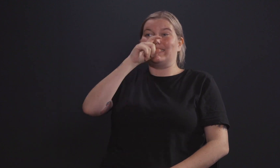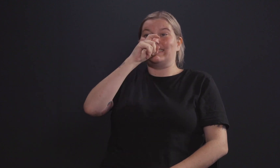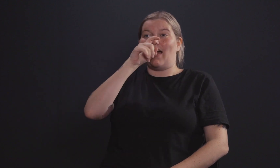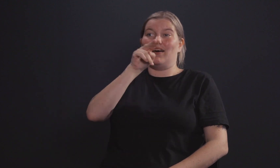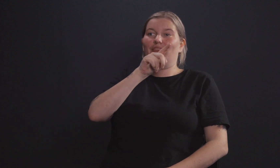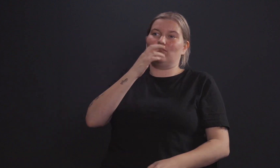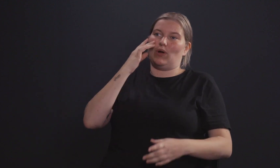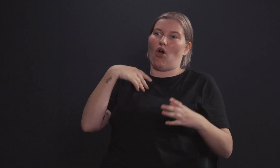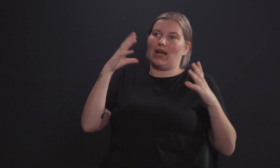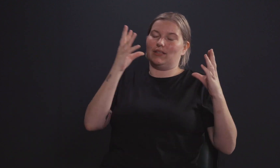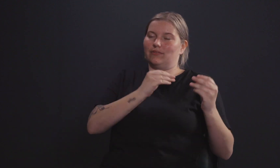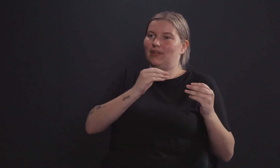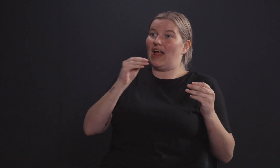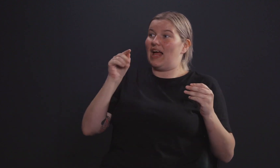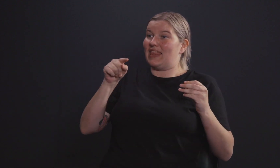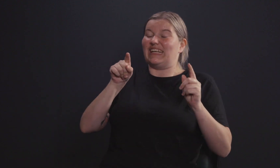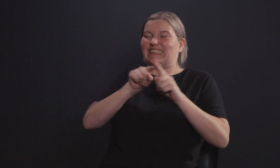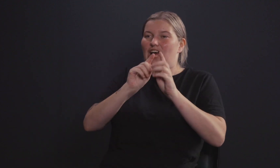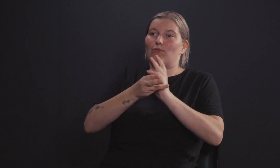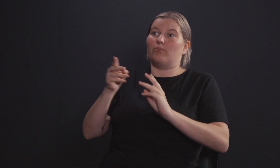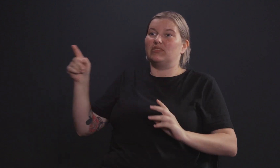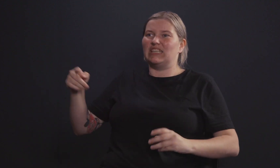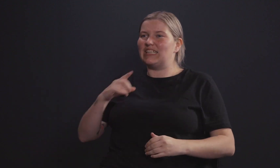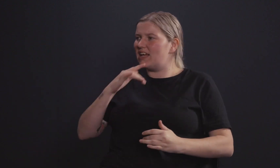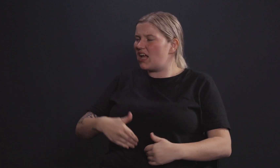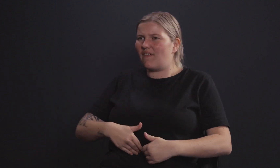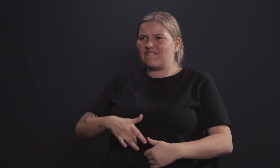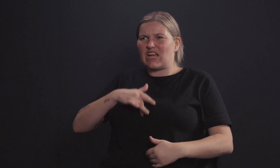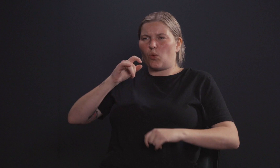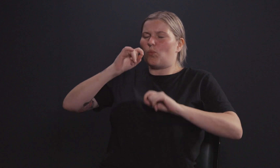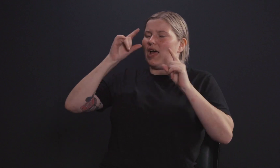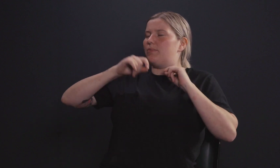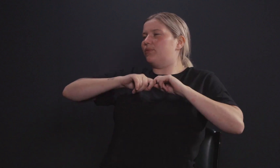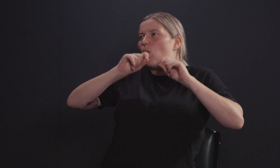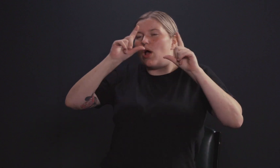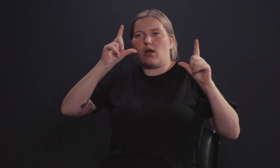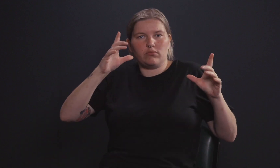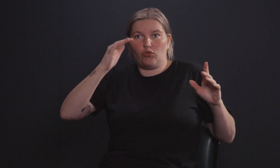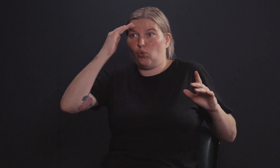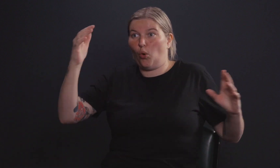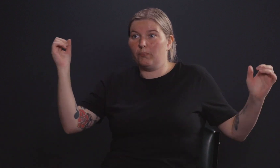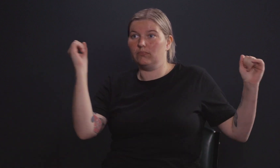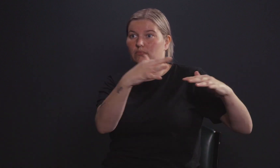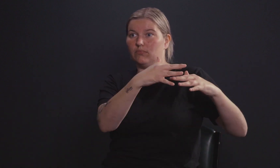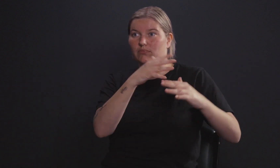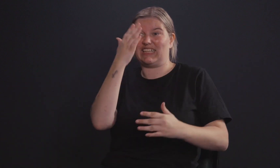my partner, he woke up. He said he'd had a strange feeling that something was wrong, and he opened his eyes to see people rushing into the